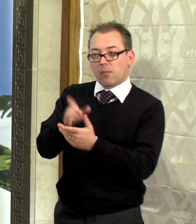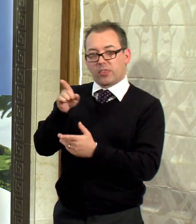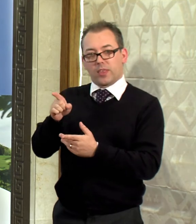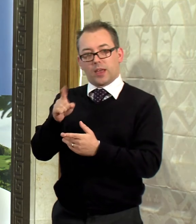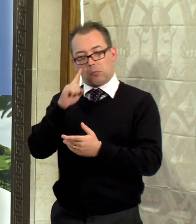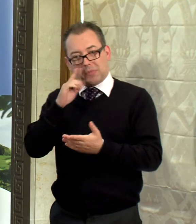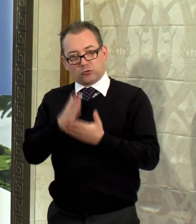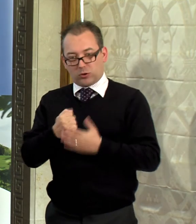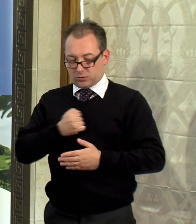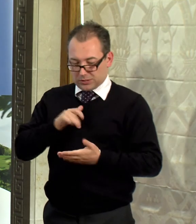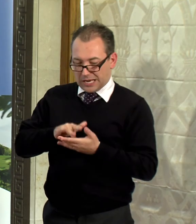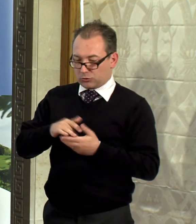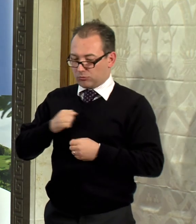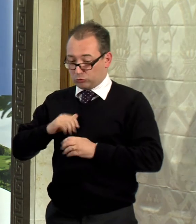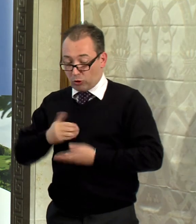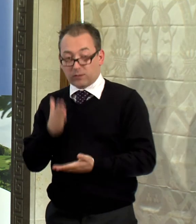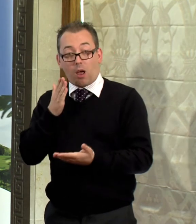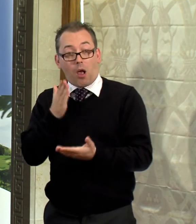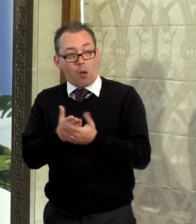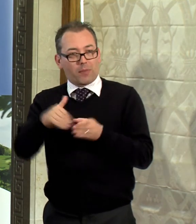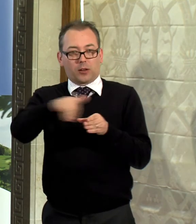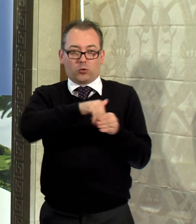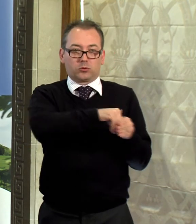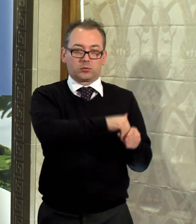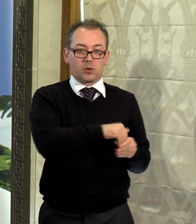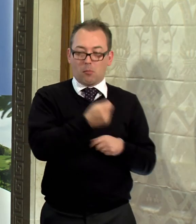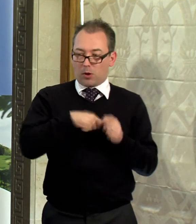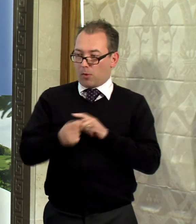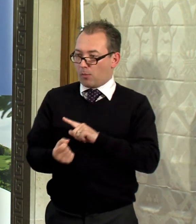everyone and achieve greater equality of opportunity?